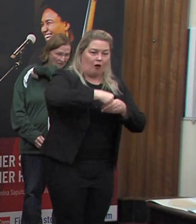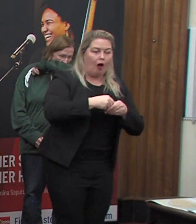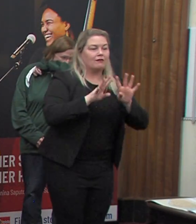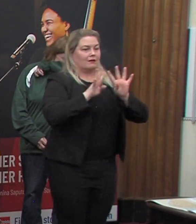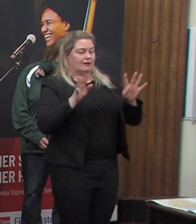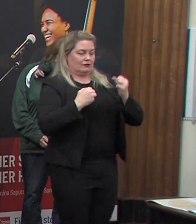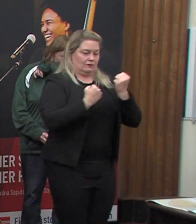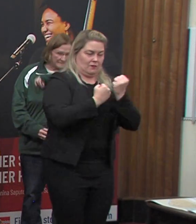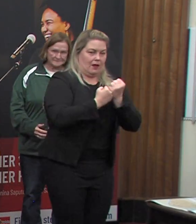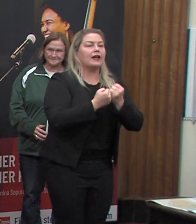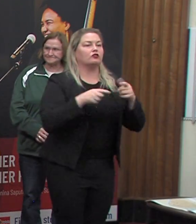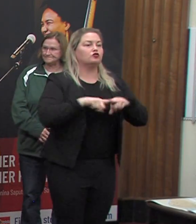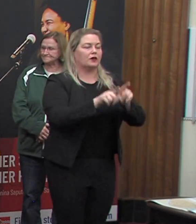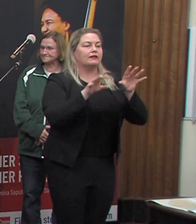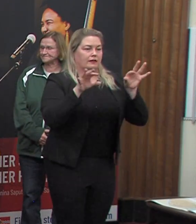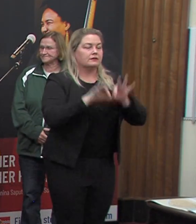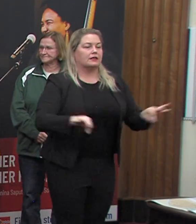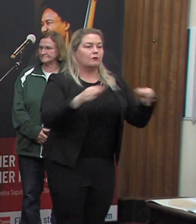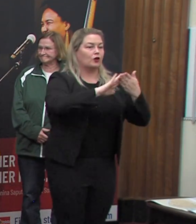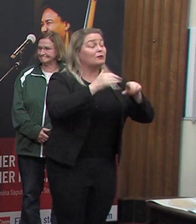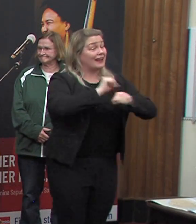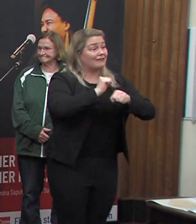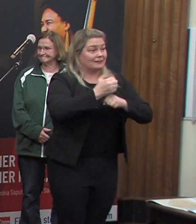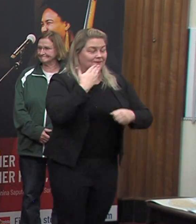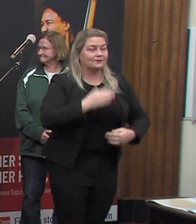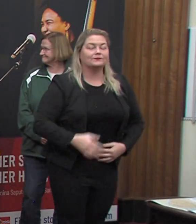this important community-wide effort.